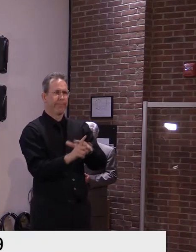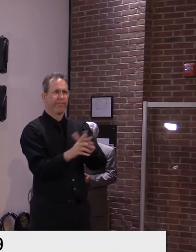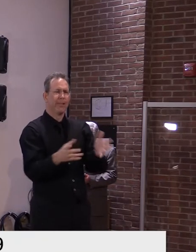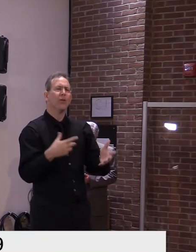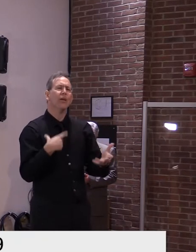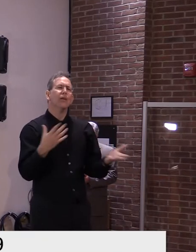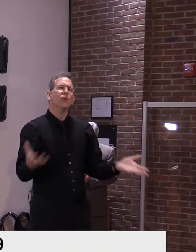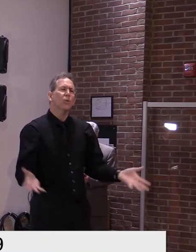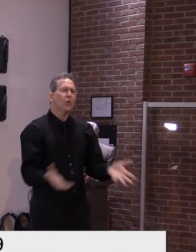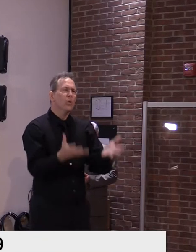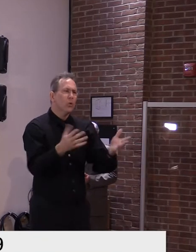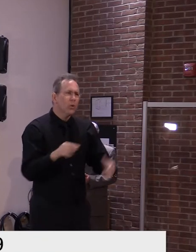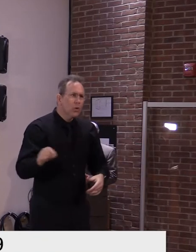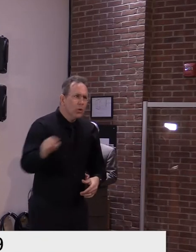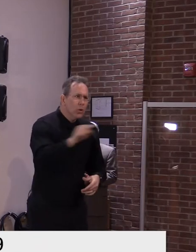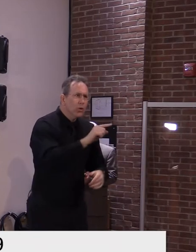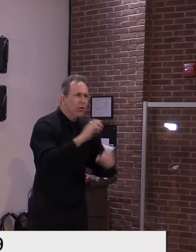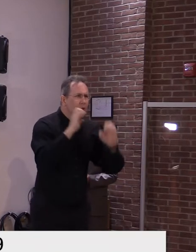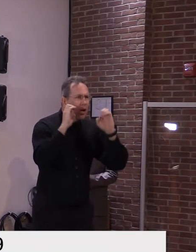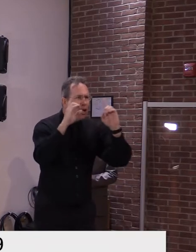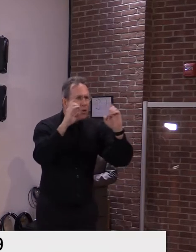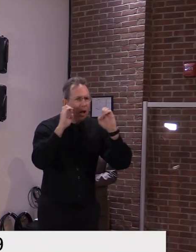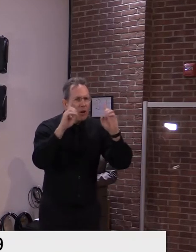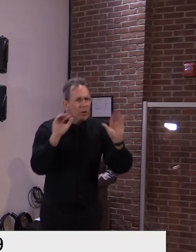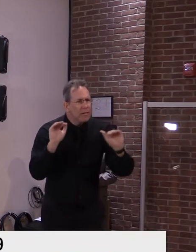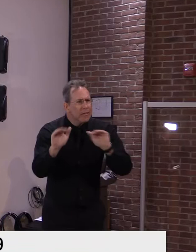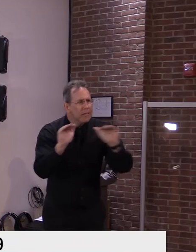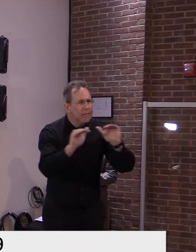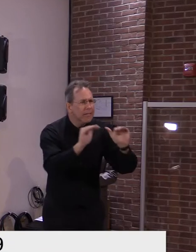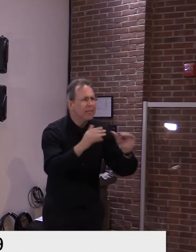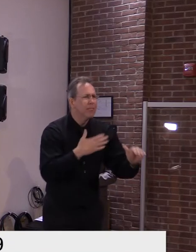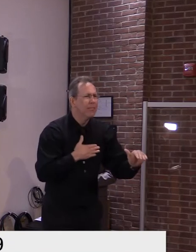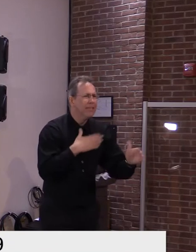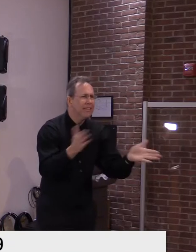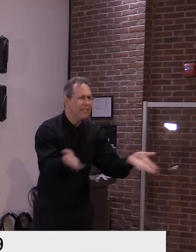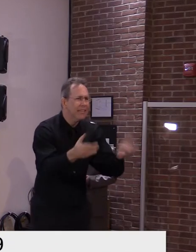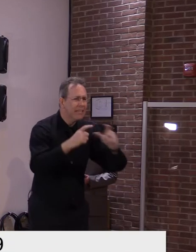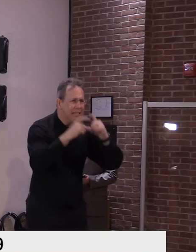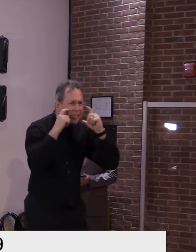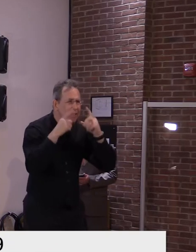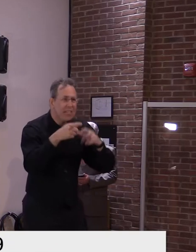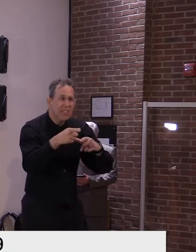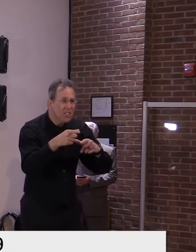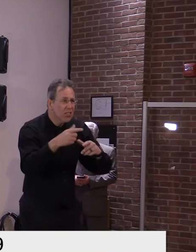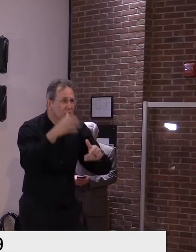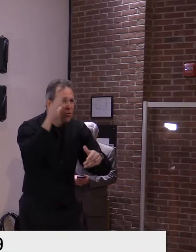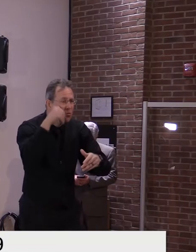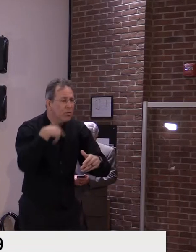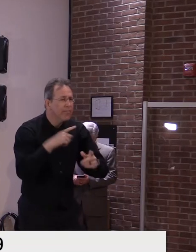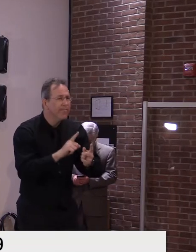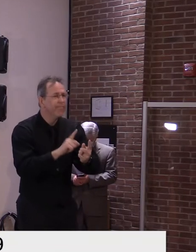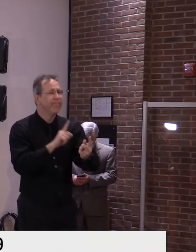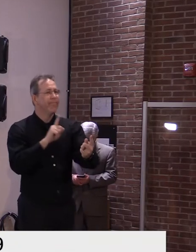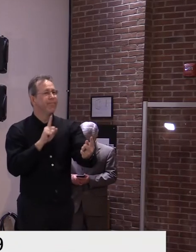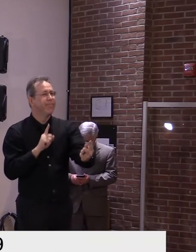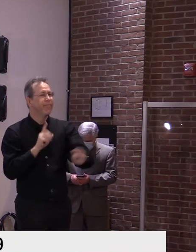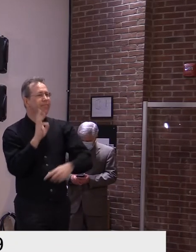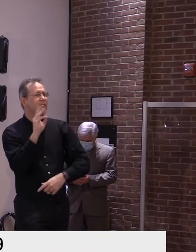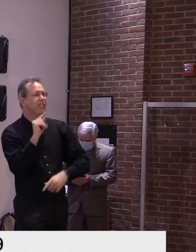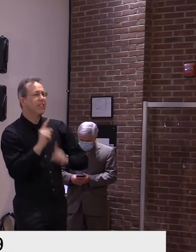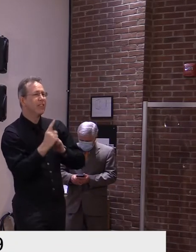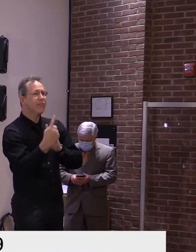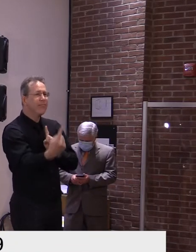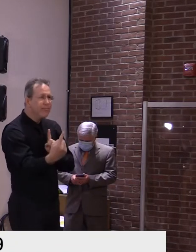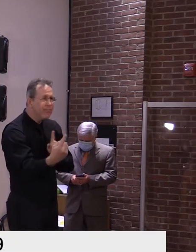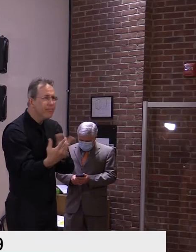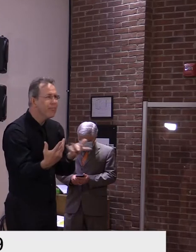appropriate, making sure they keep their distance, follow the guidelines, follow the restrictions, and just be sensitive to who